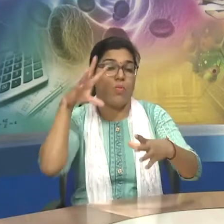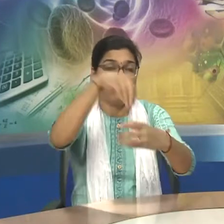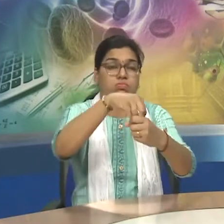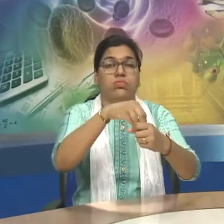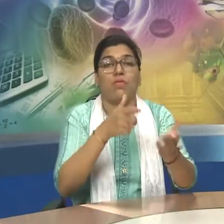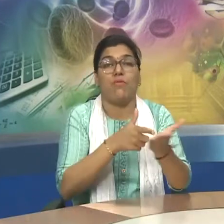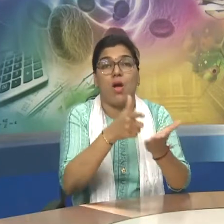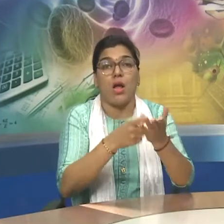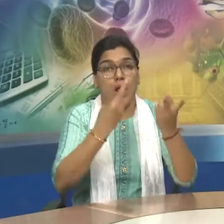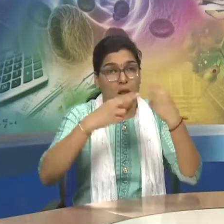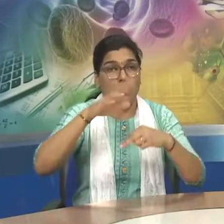cultivators